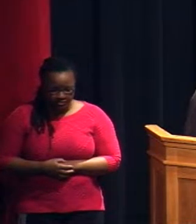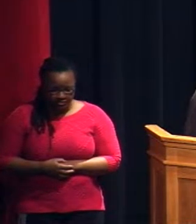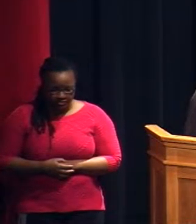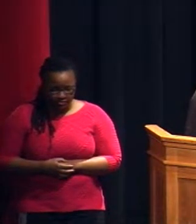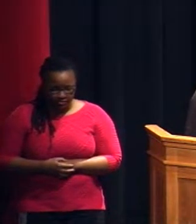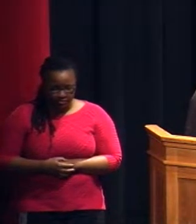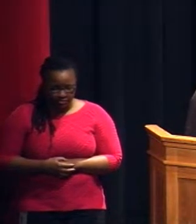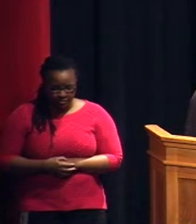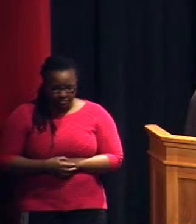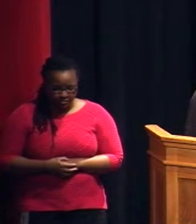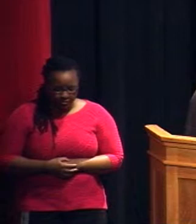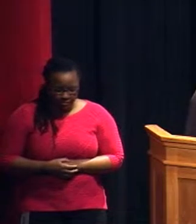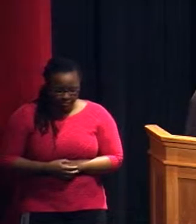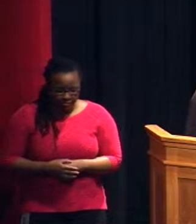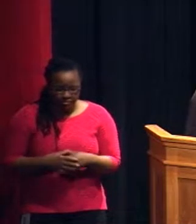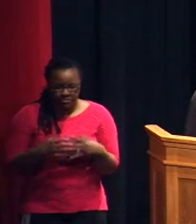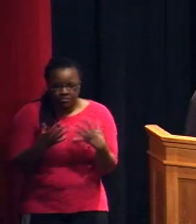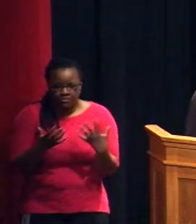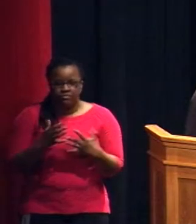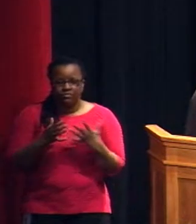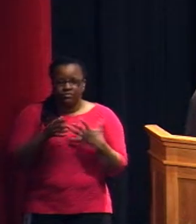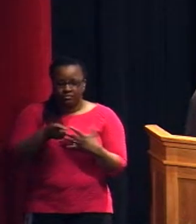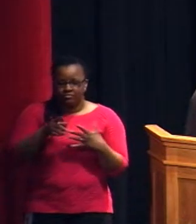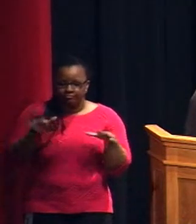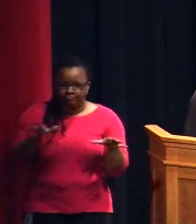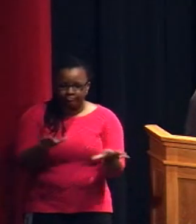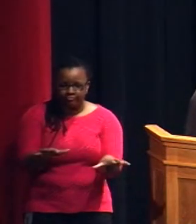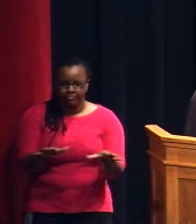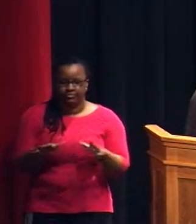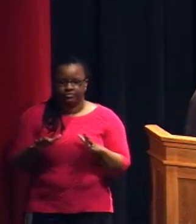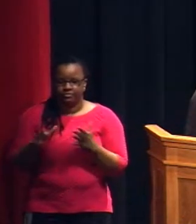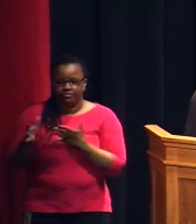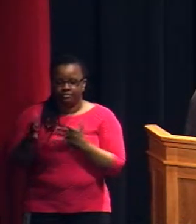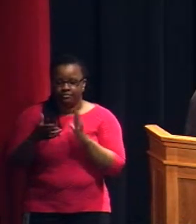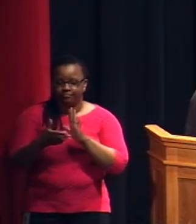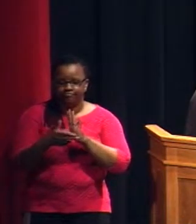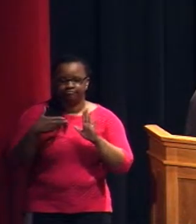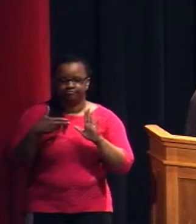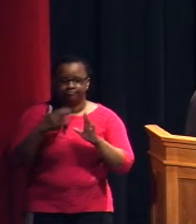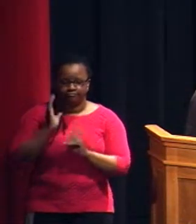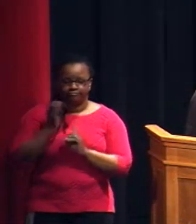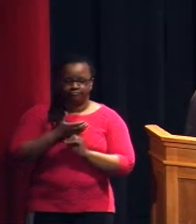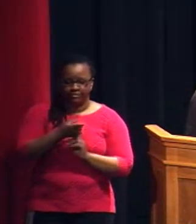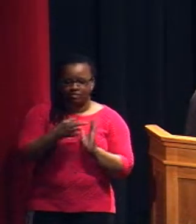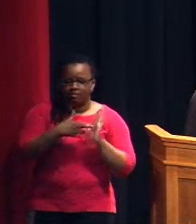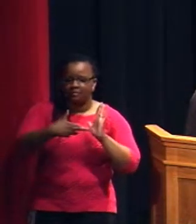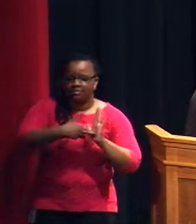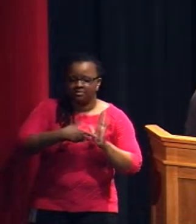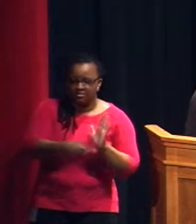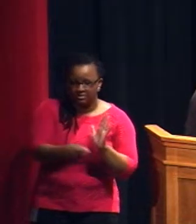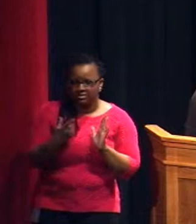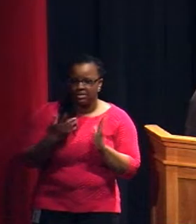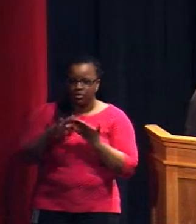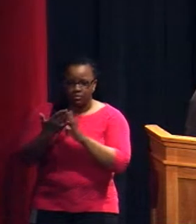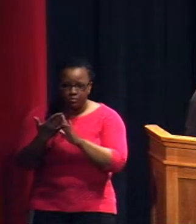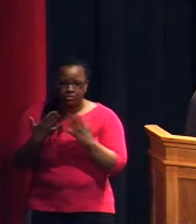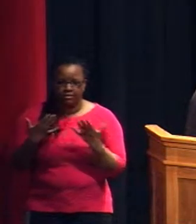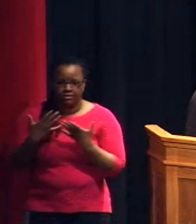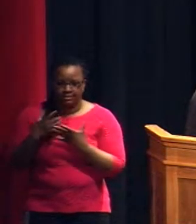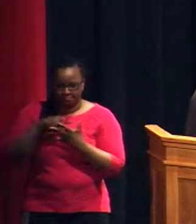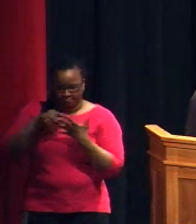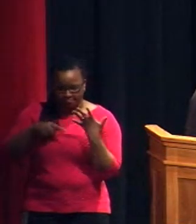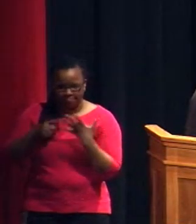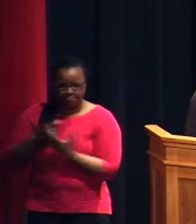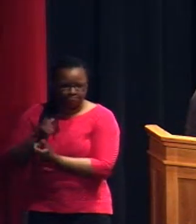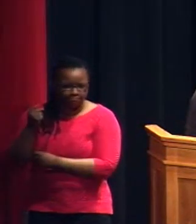core values of our school system and community: fairness, civility, and excellence, traits which I am proud to